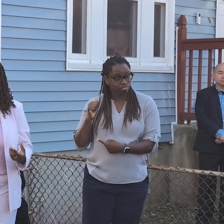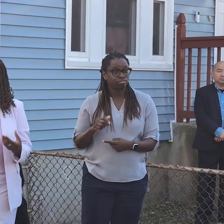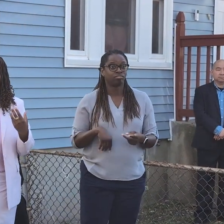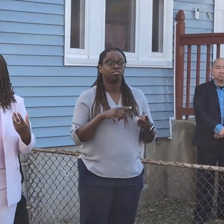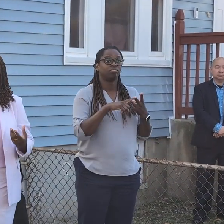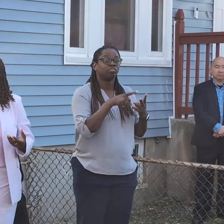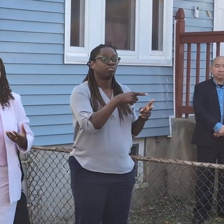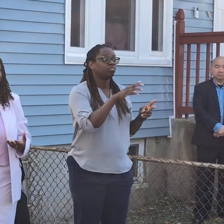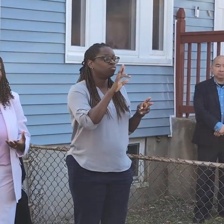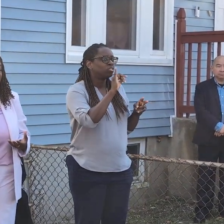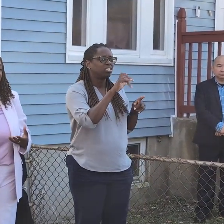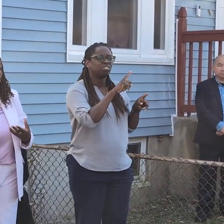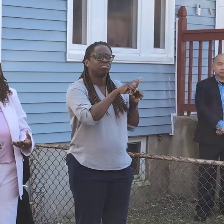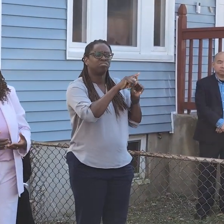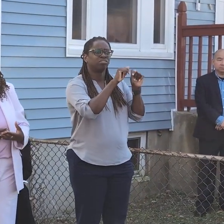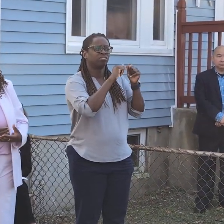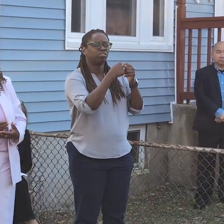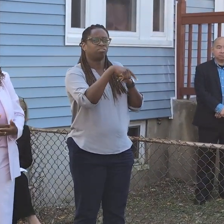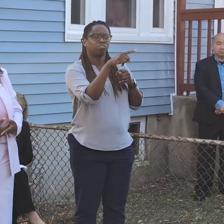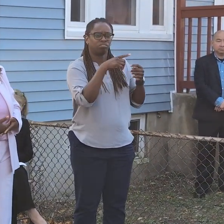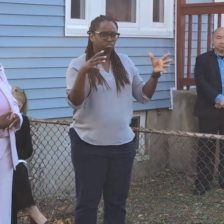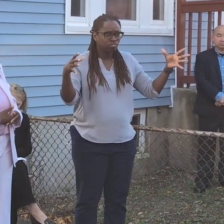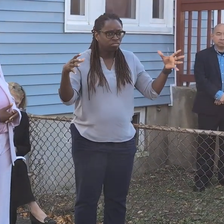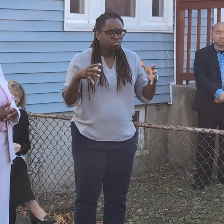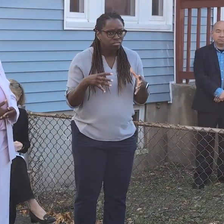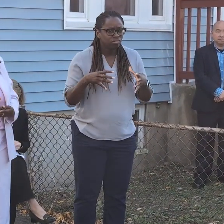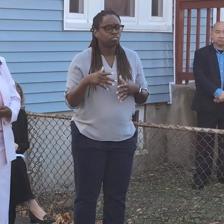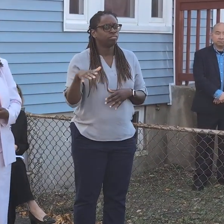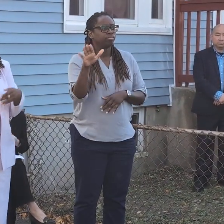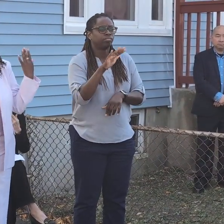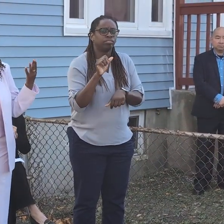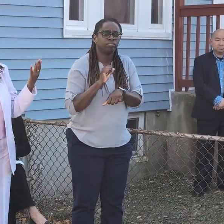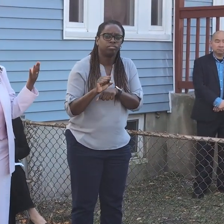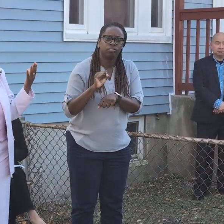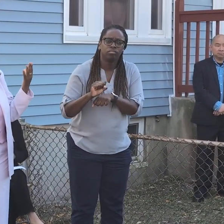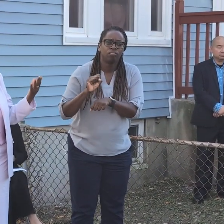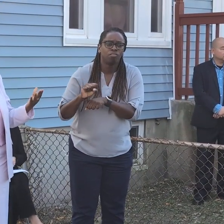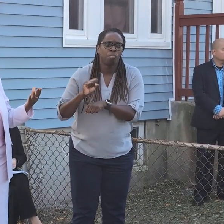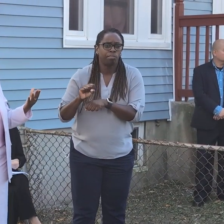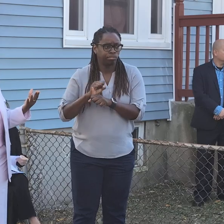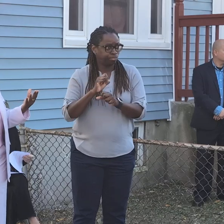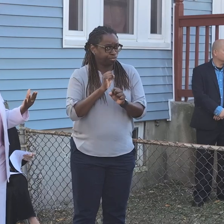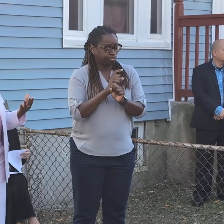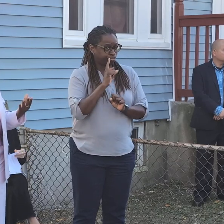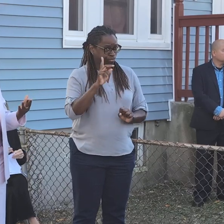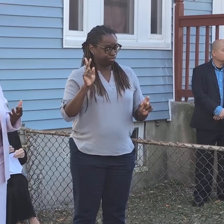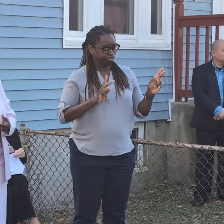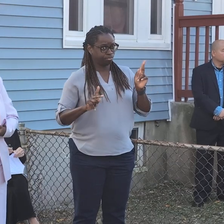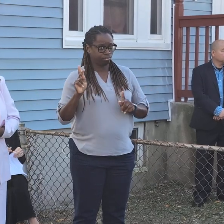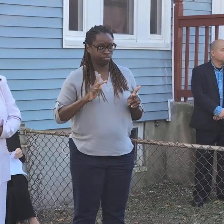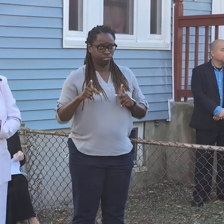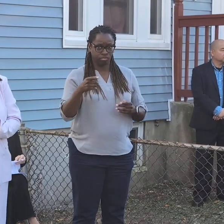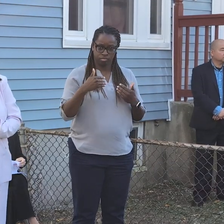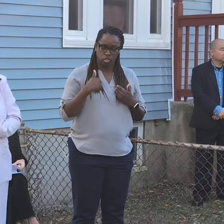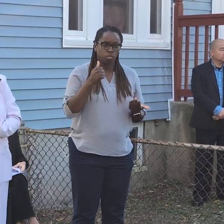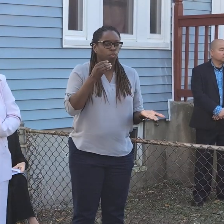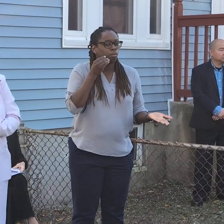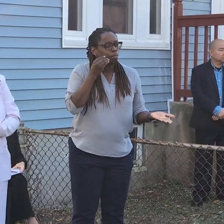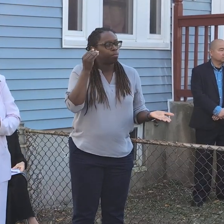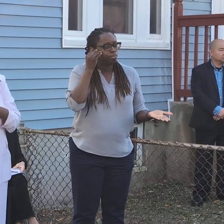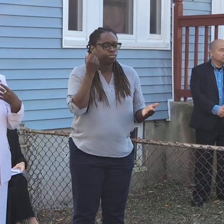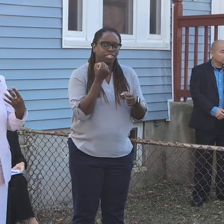do to make sure that our residents are able to stay safely housed. Ritsu Lujan, President of the Boston City Council and at-large City